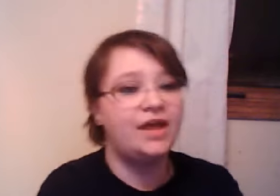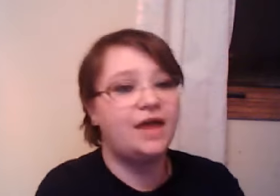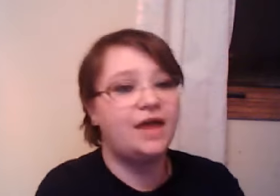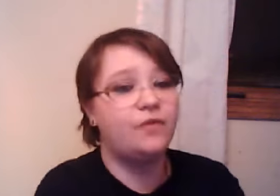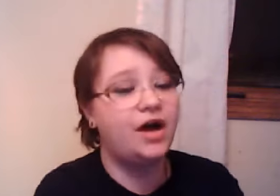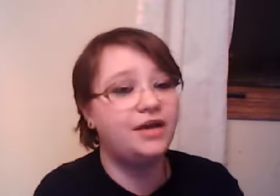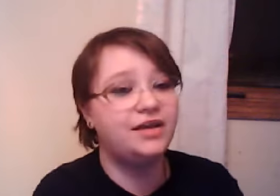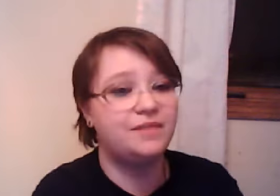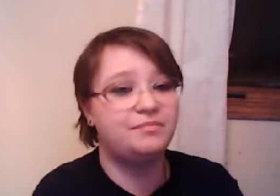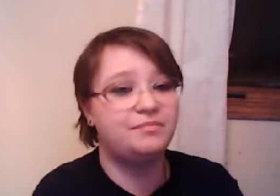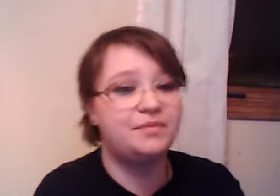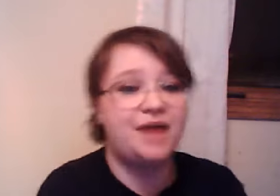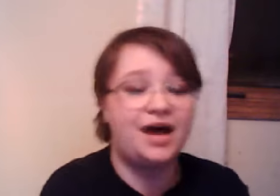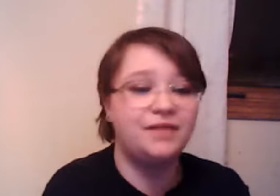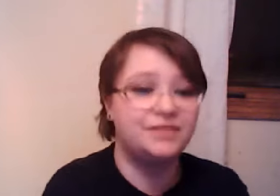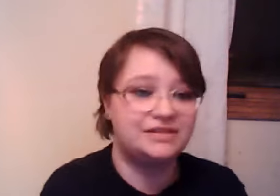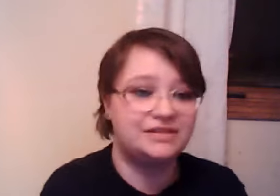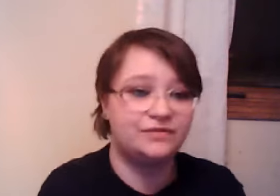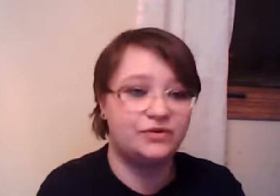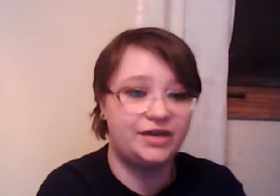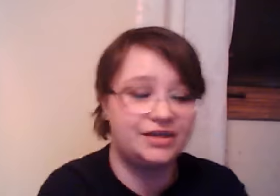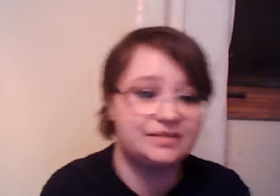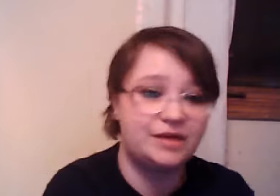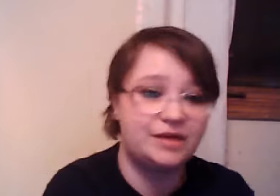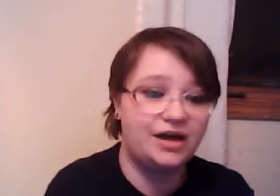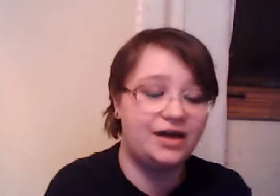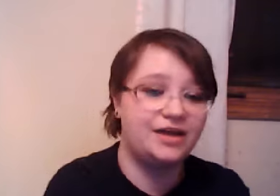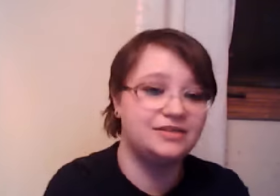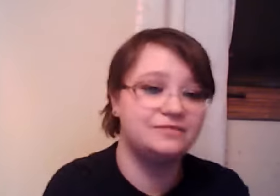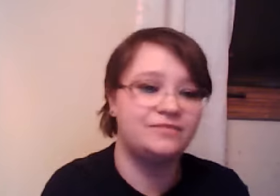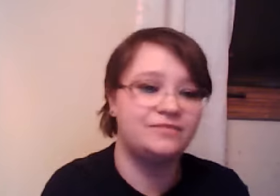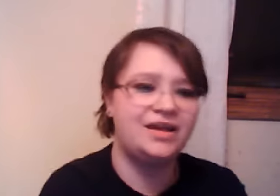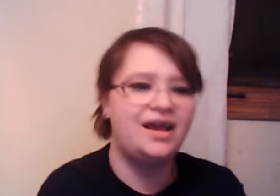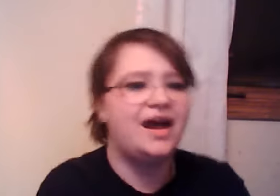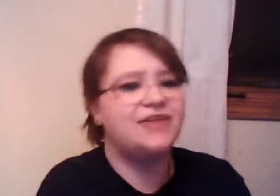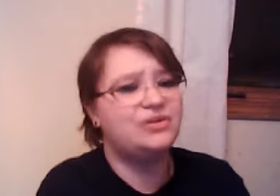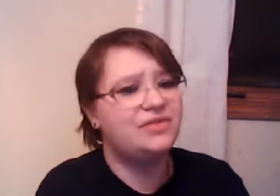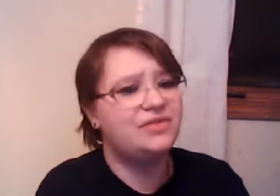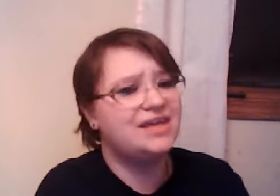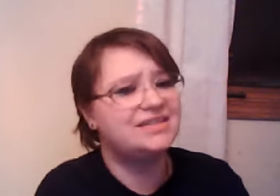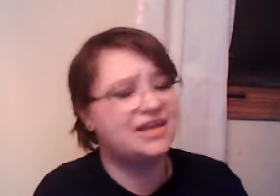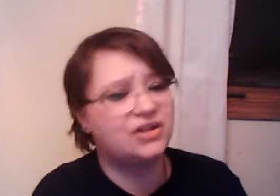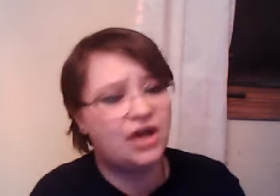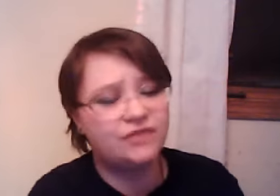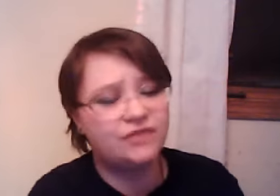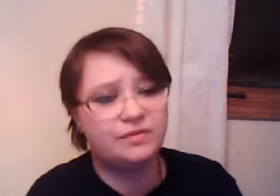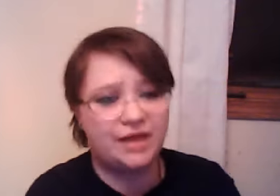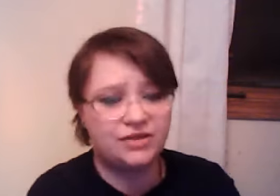I want a hippopotamus for Christmas. I don't think Santa Claus will mind